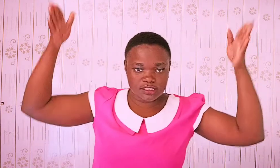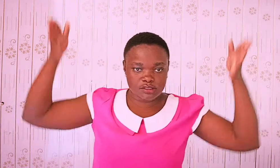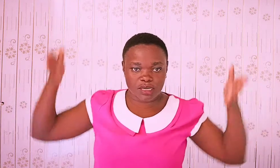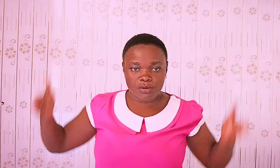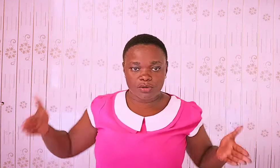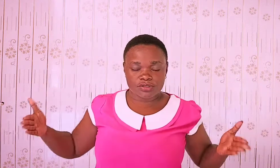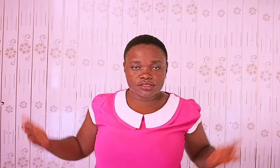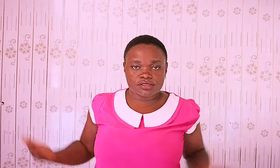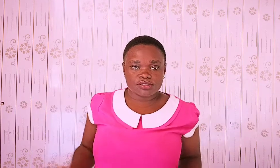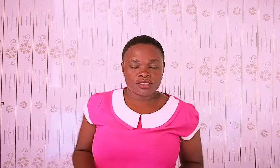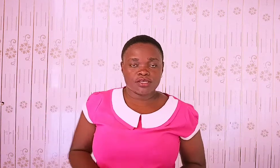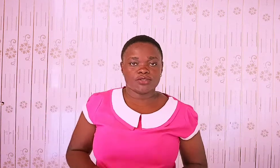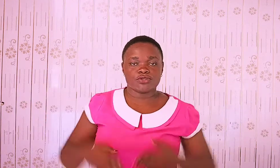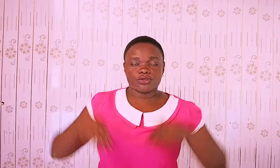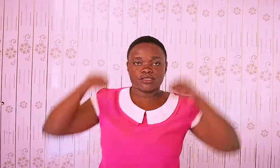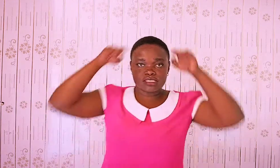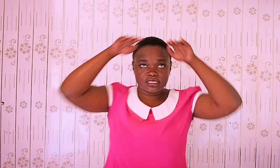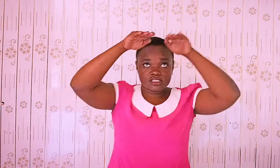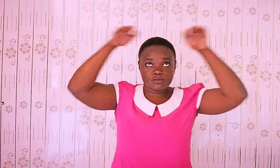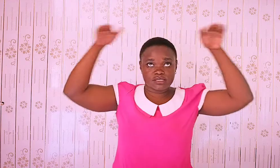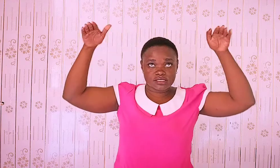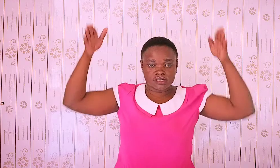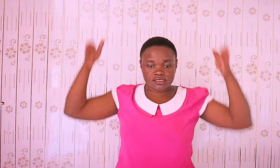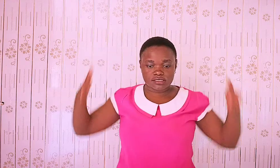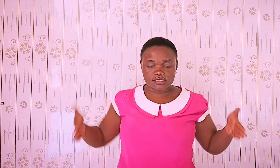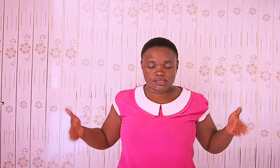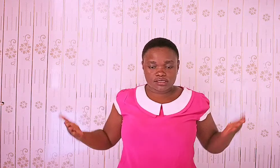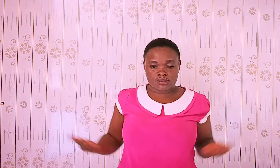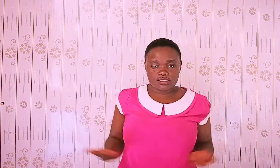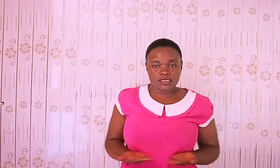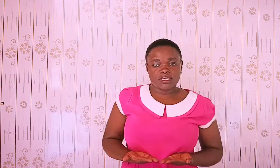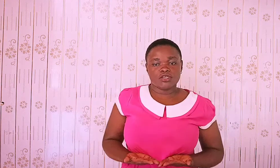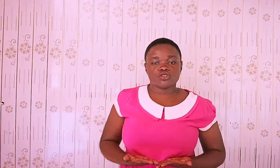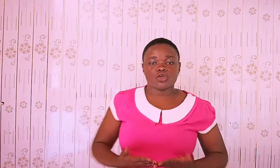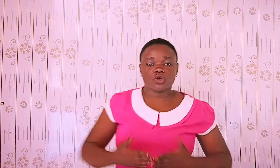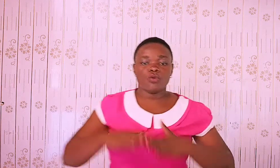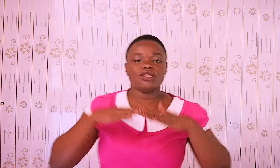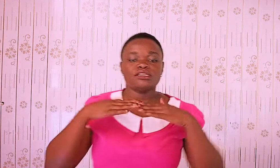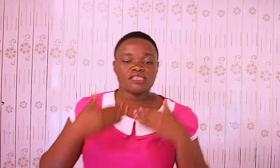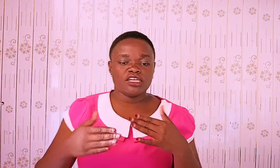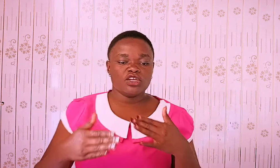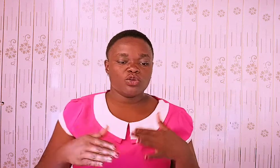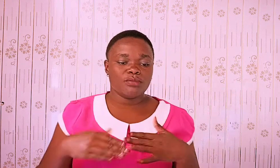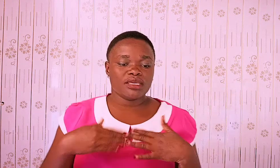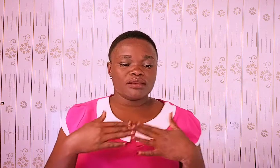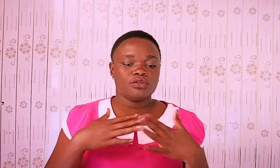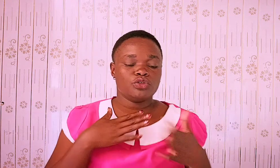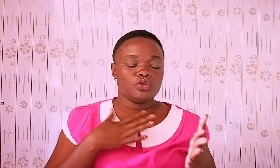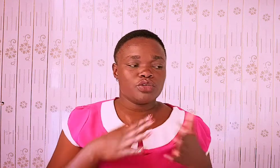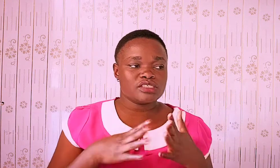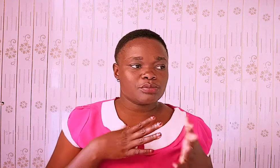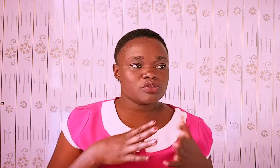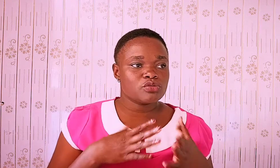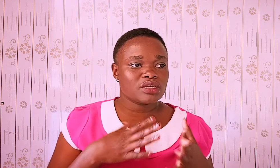this box. So the signing space is, so when signing, you're supposed to make